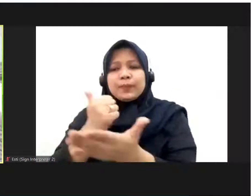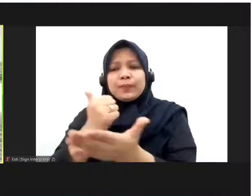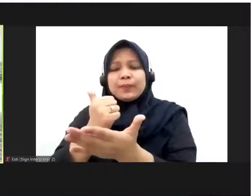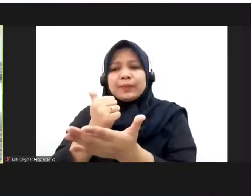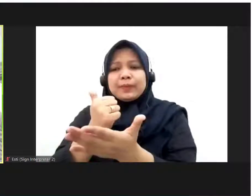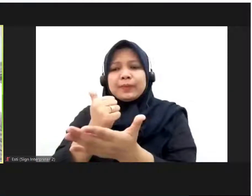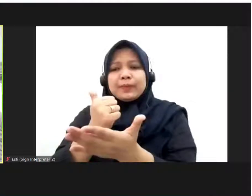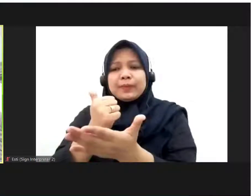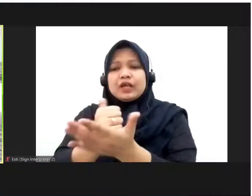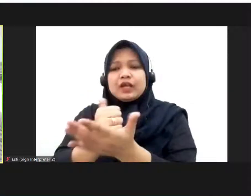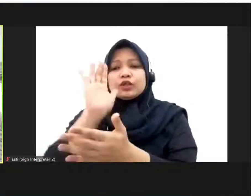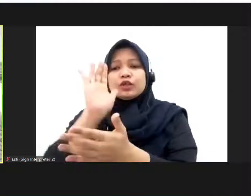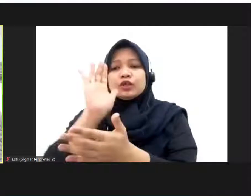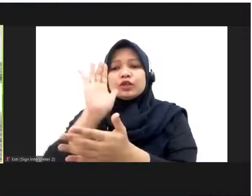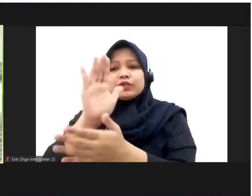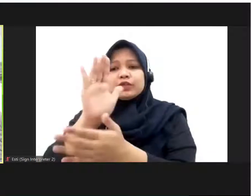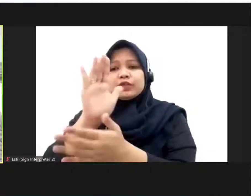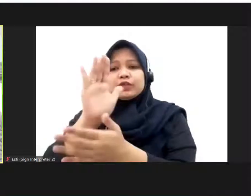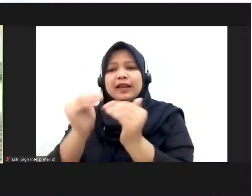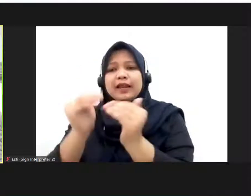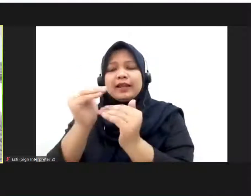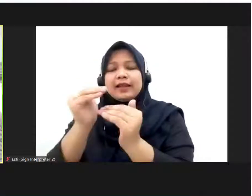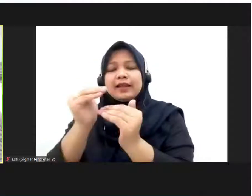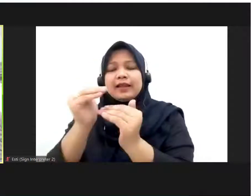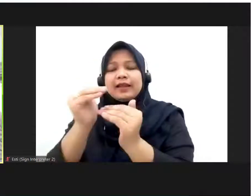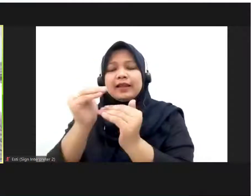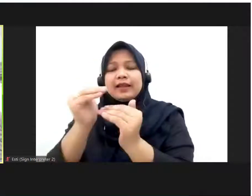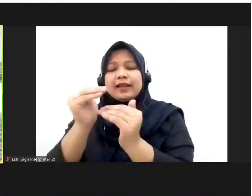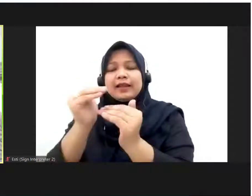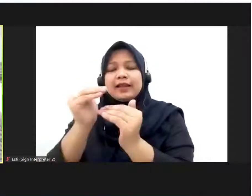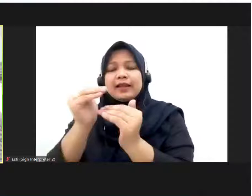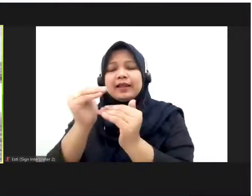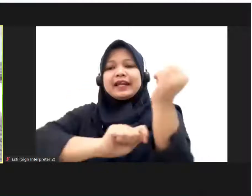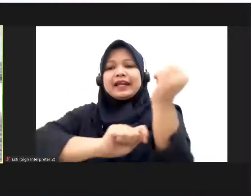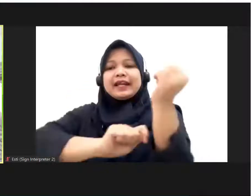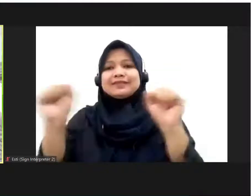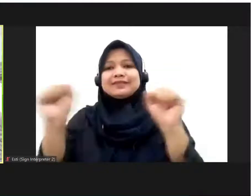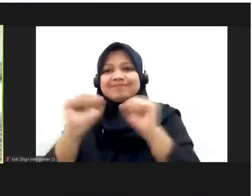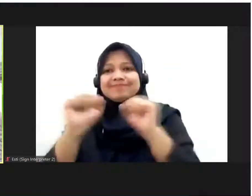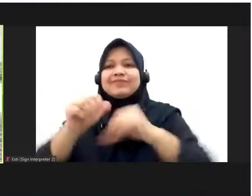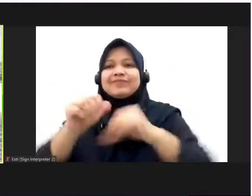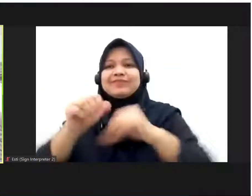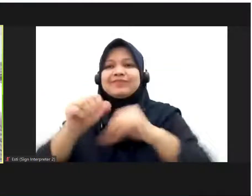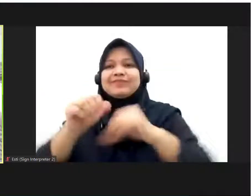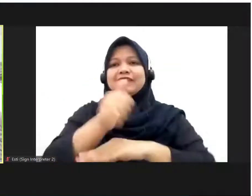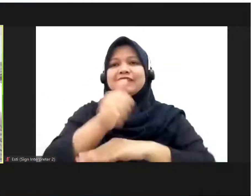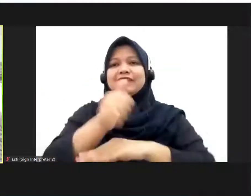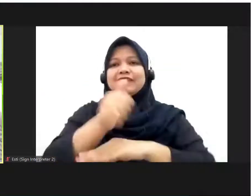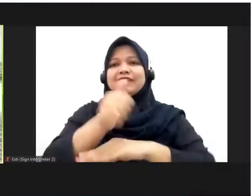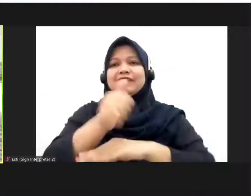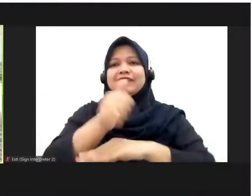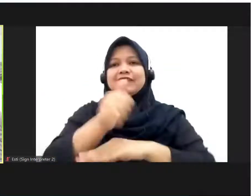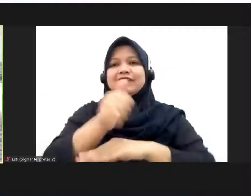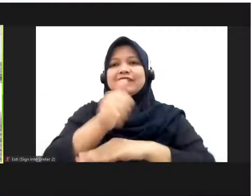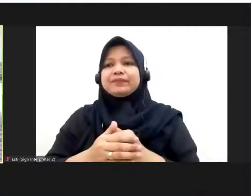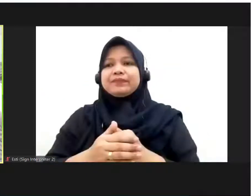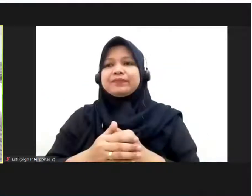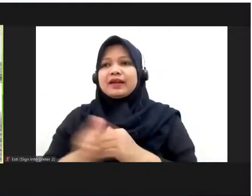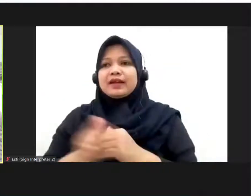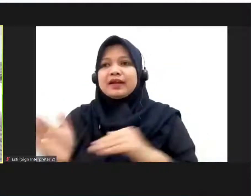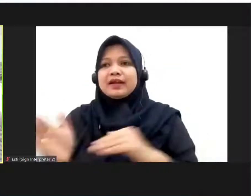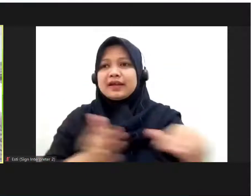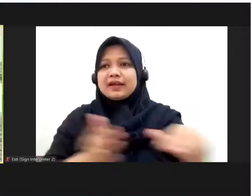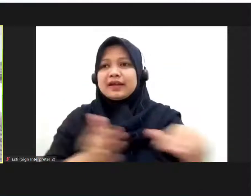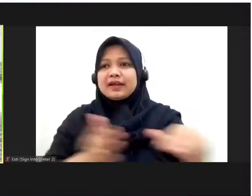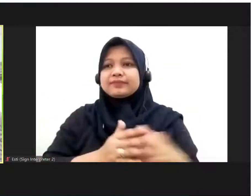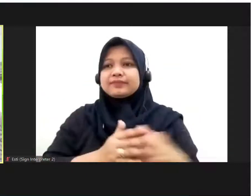effective emergency response, a multi-hazard response. What we have also seen is that there needs to